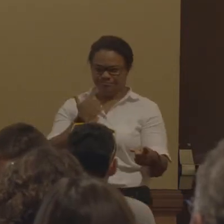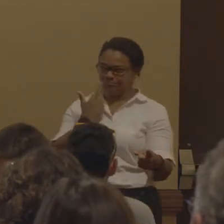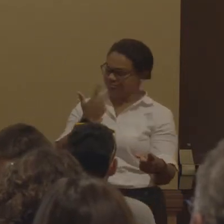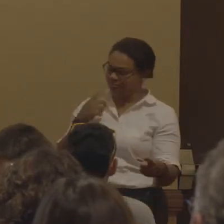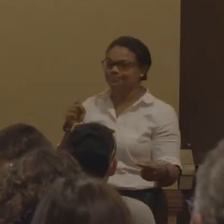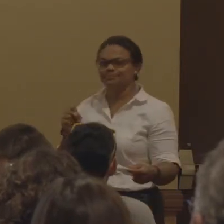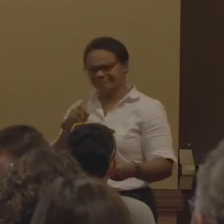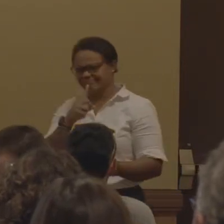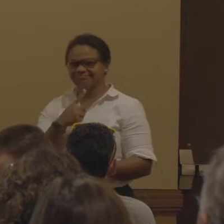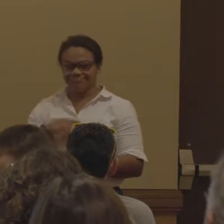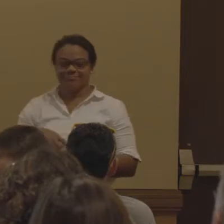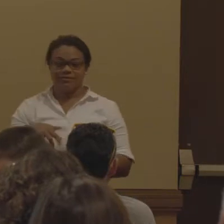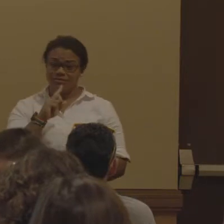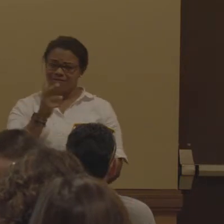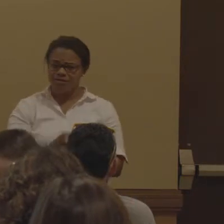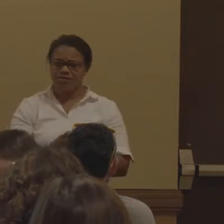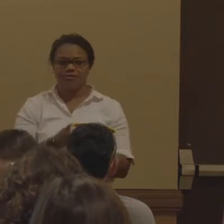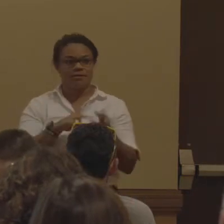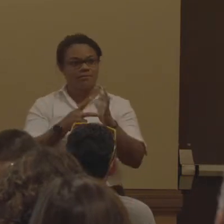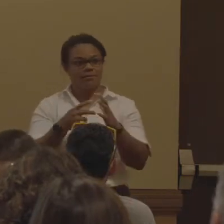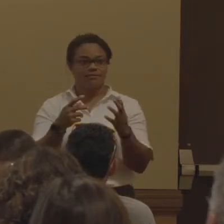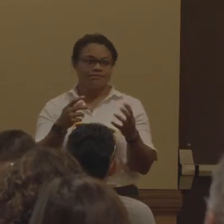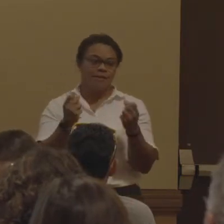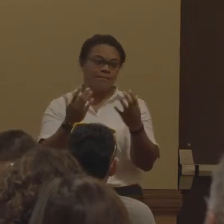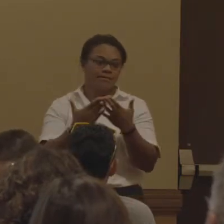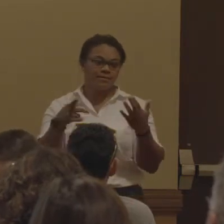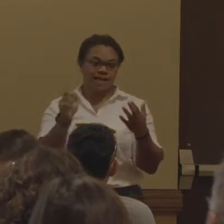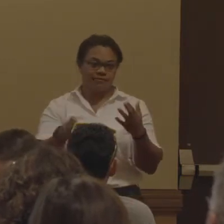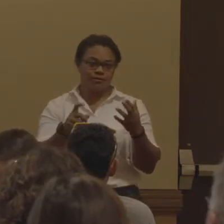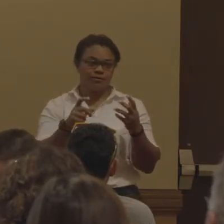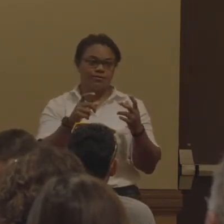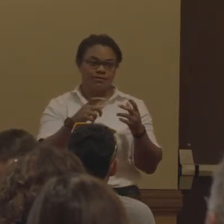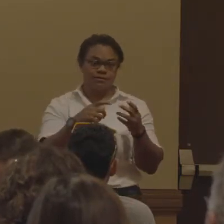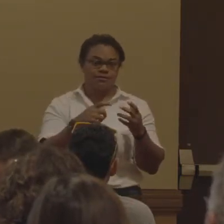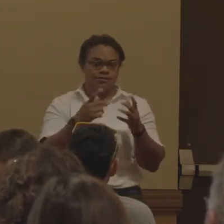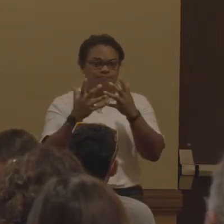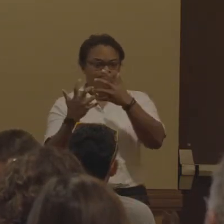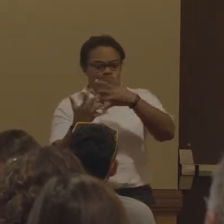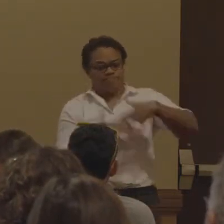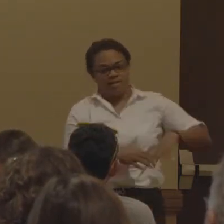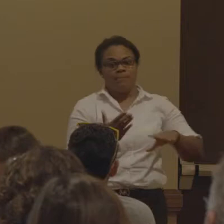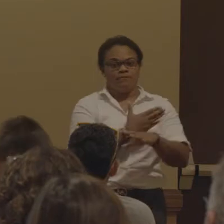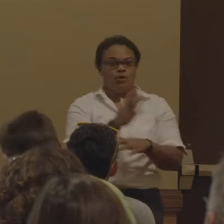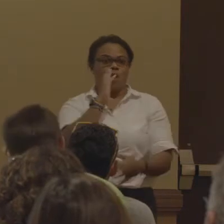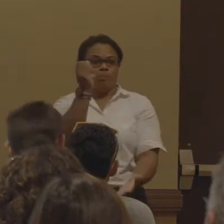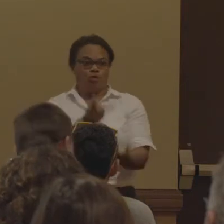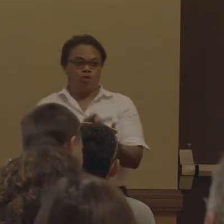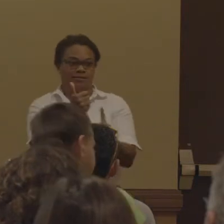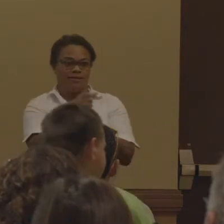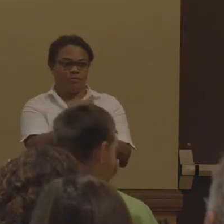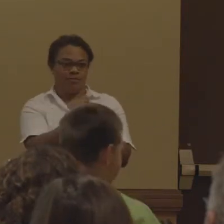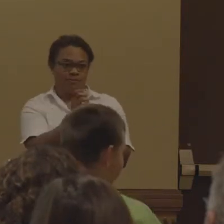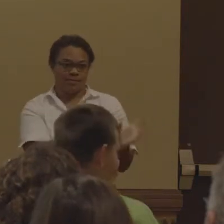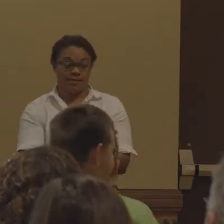it's very hard. So there is a lot of things that we're going to work on before we ever got to the level to approve a self-employment plan. Because we really have to